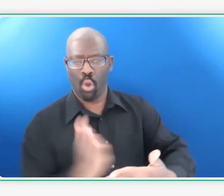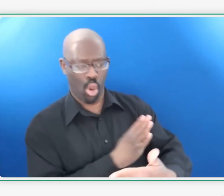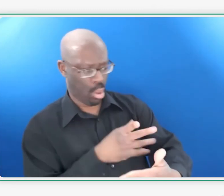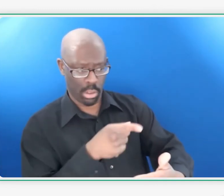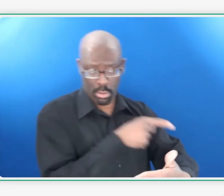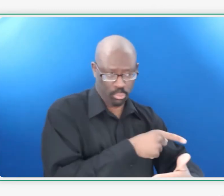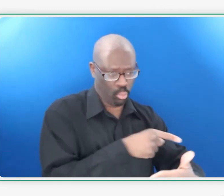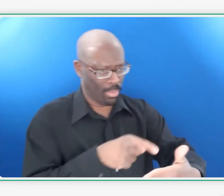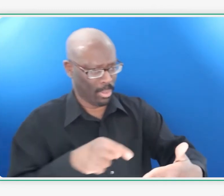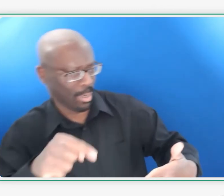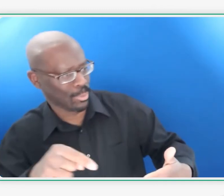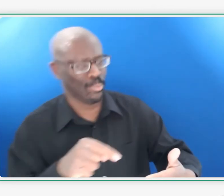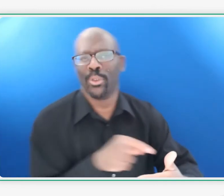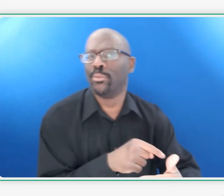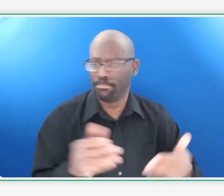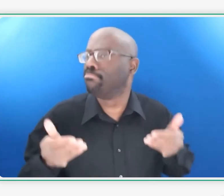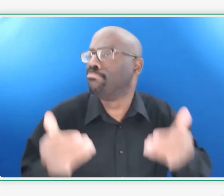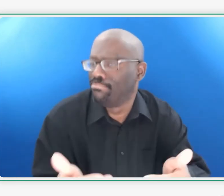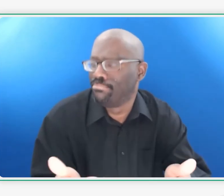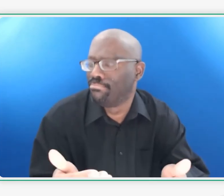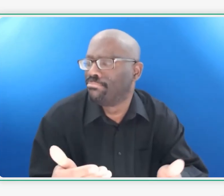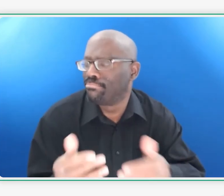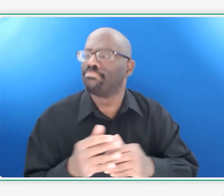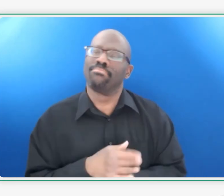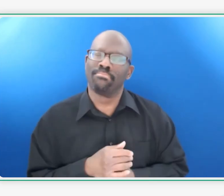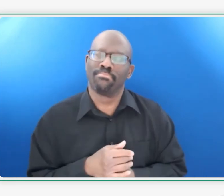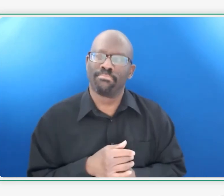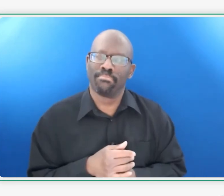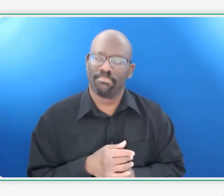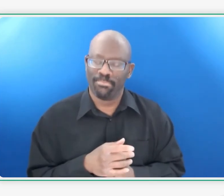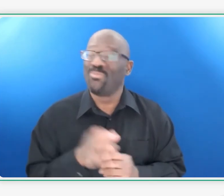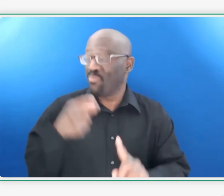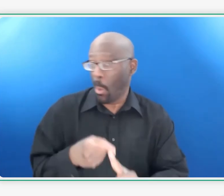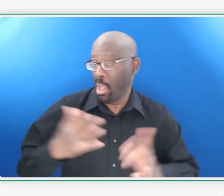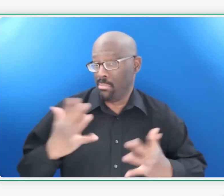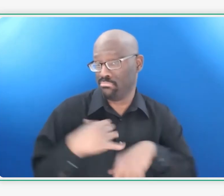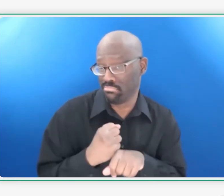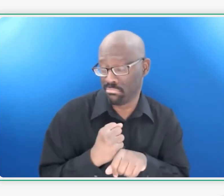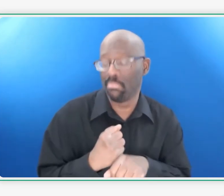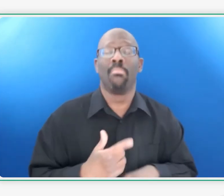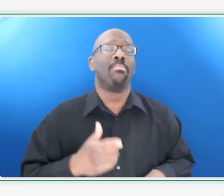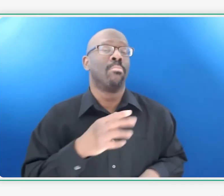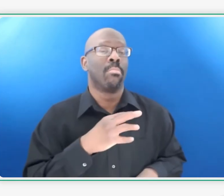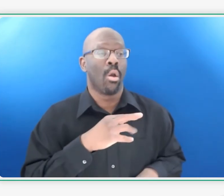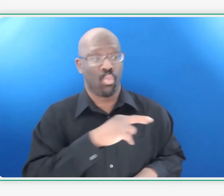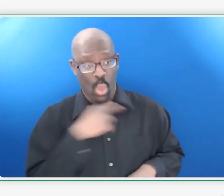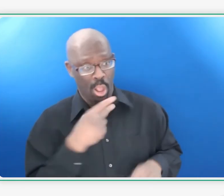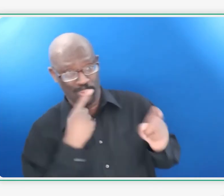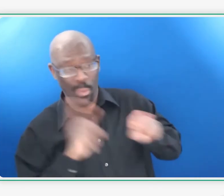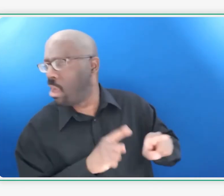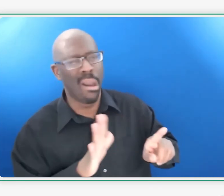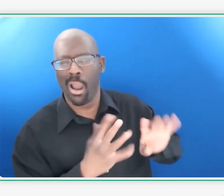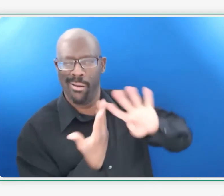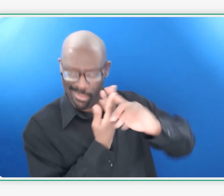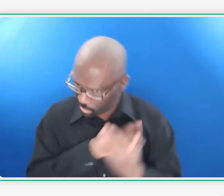and figure out where it falls on the continuum. And then once you've identified your risk tolerance, you can move forward.